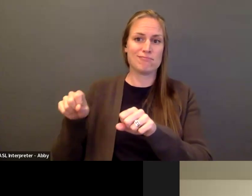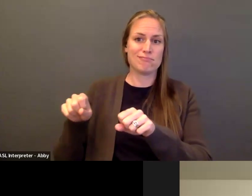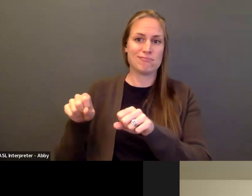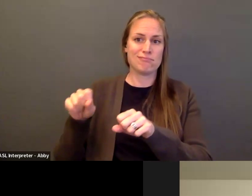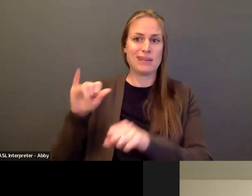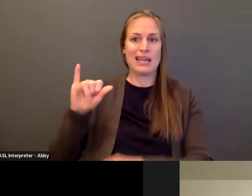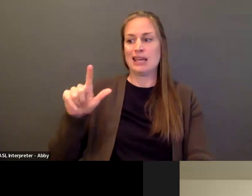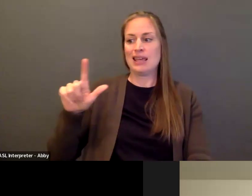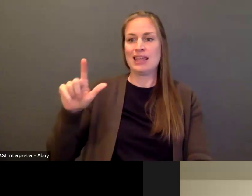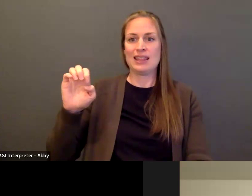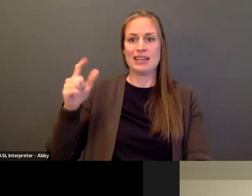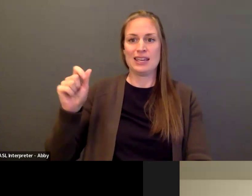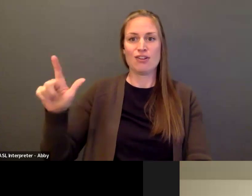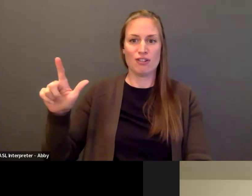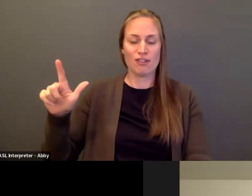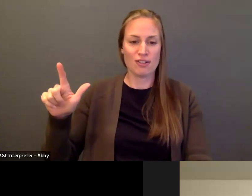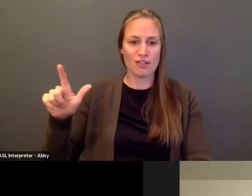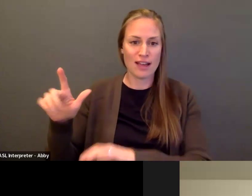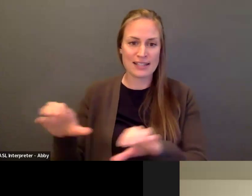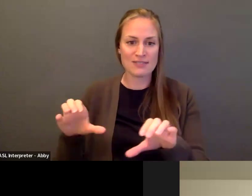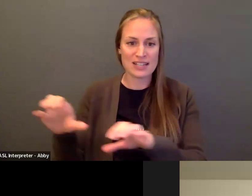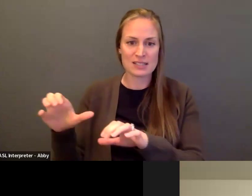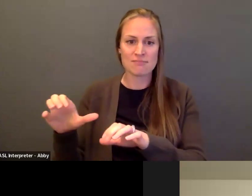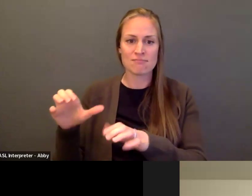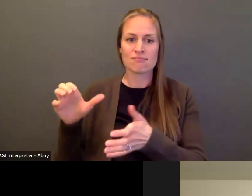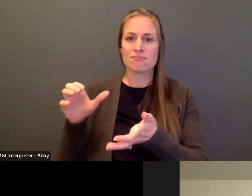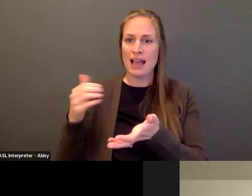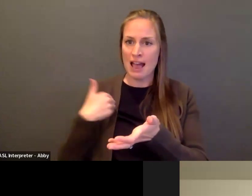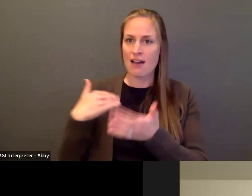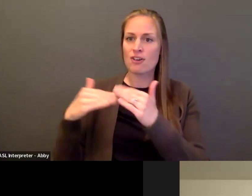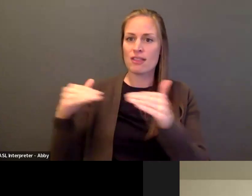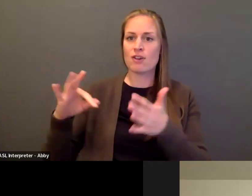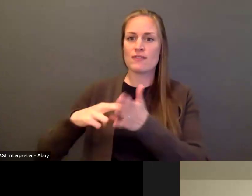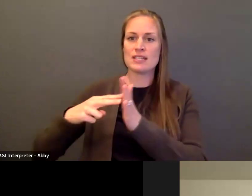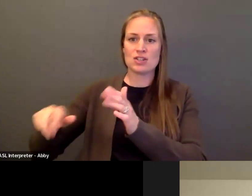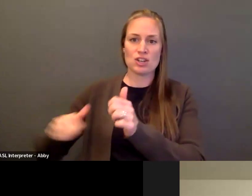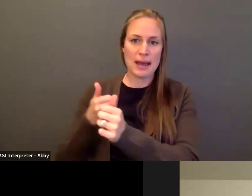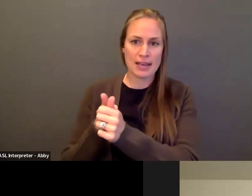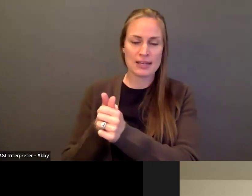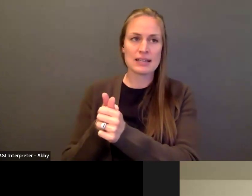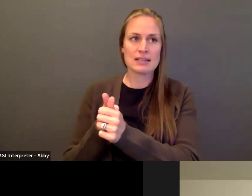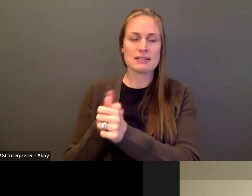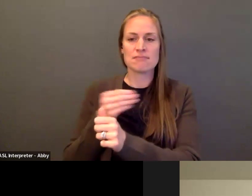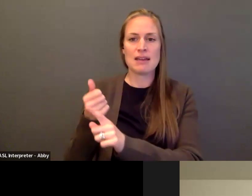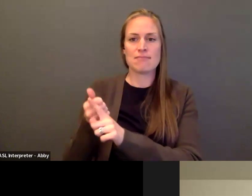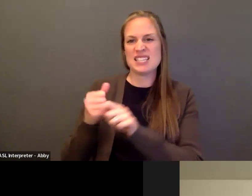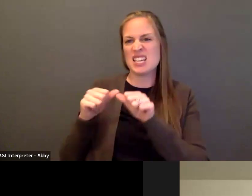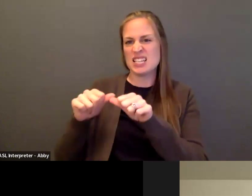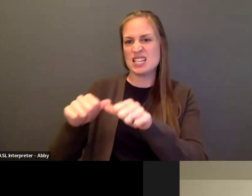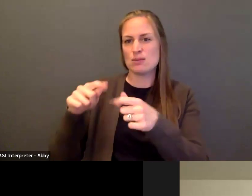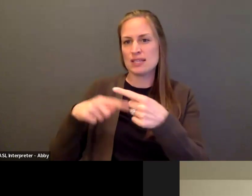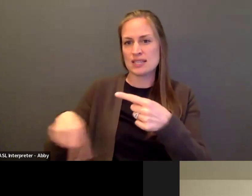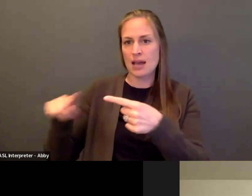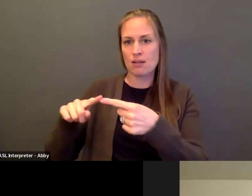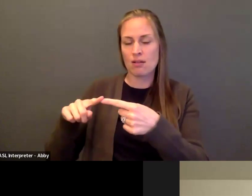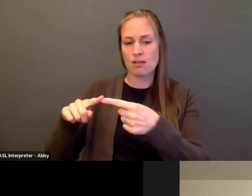behind it. It is premeditated, and it is a continuing cycle. And when we